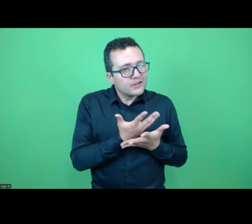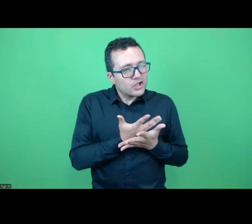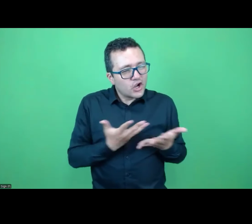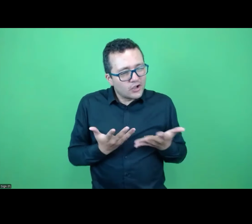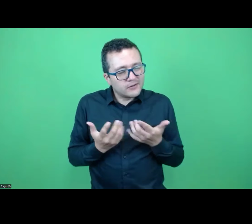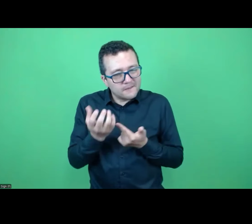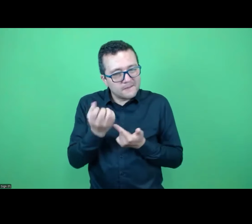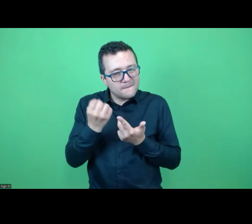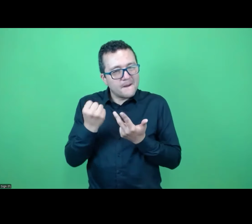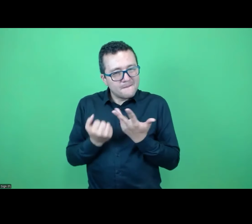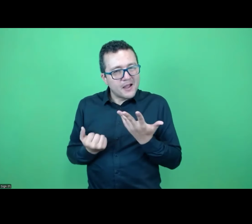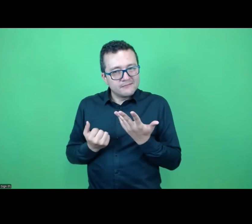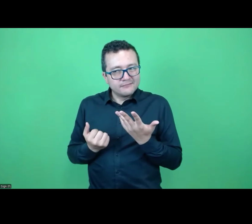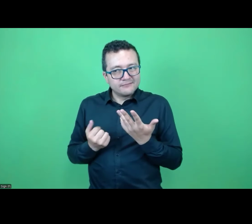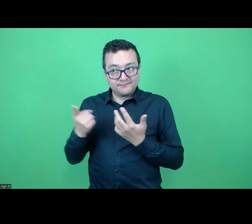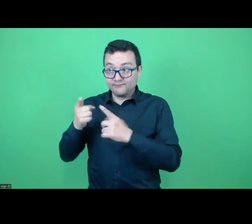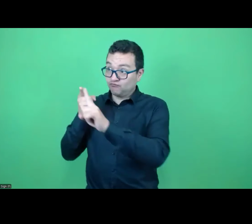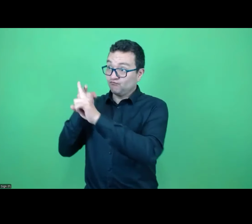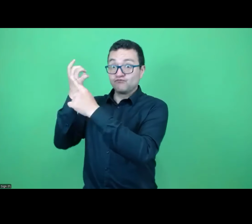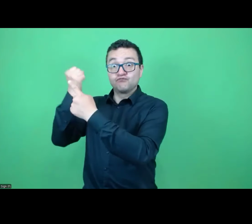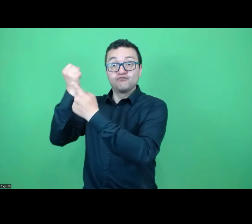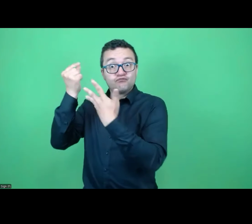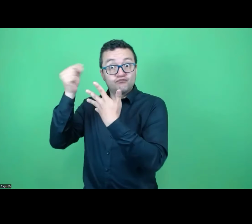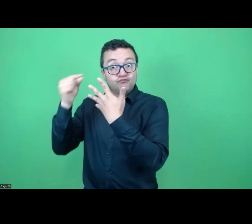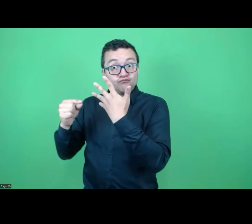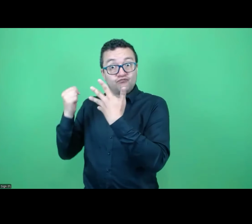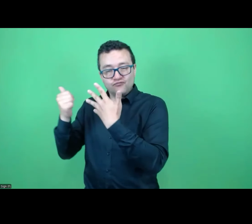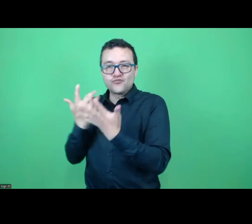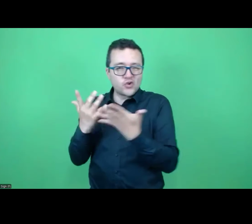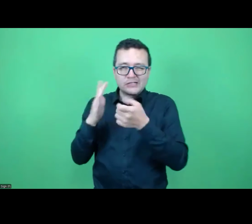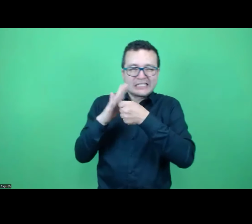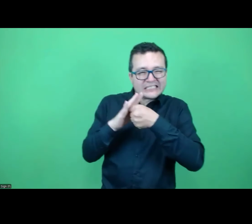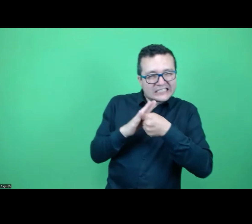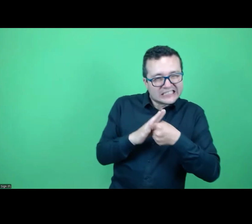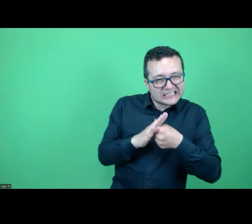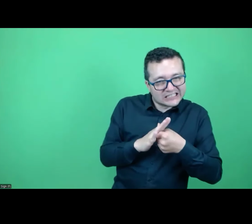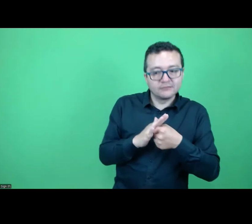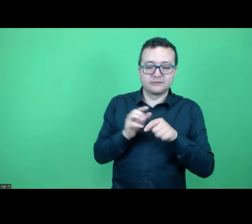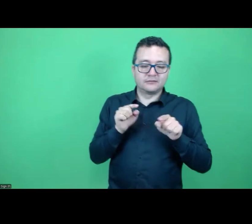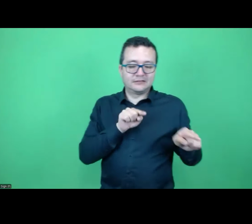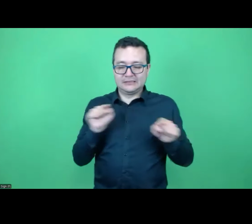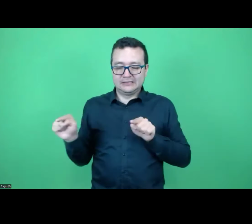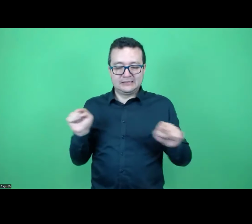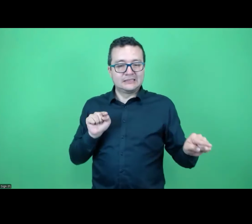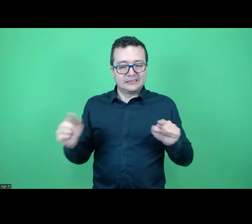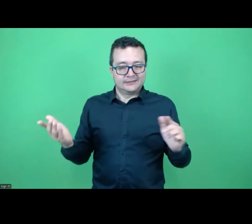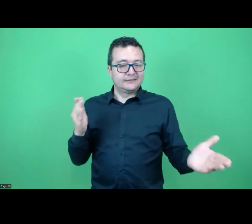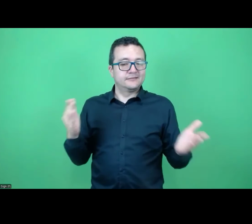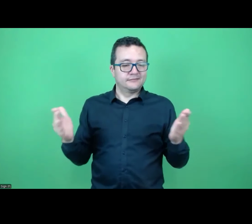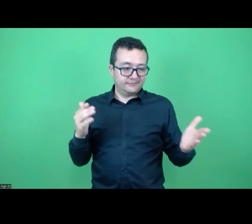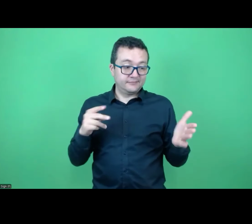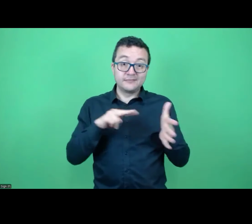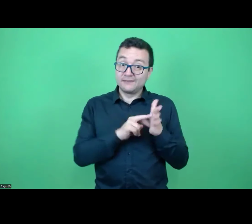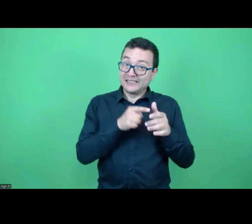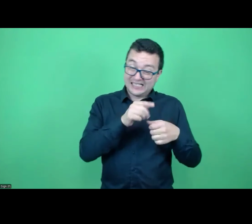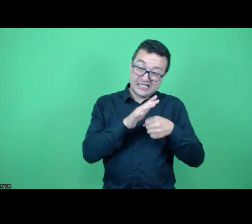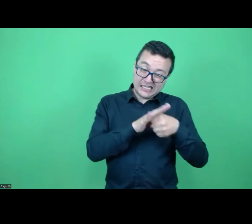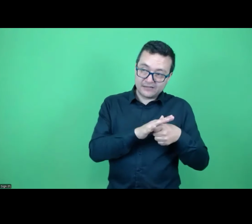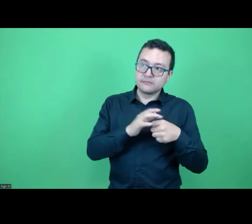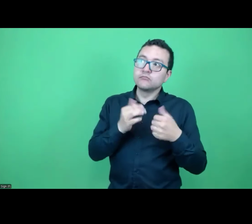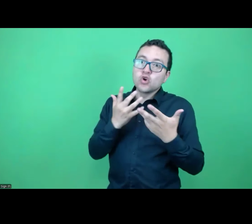true as a hindering factor. If those pieces weren't there, it actually hindered the goals and